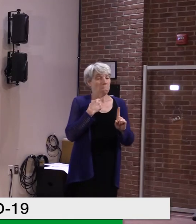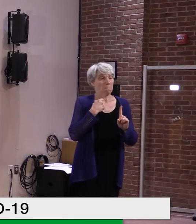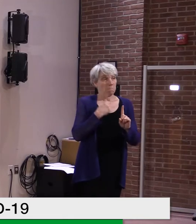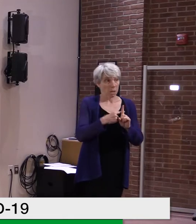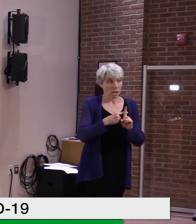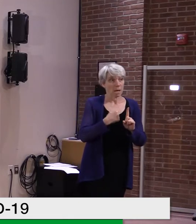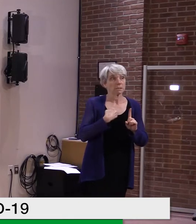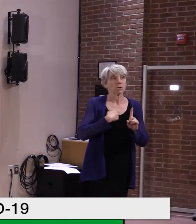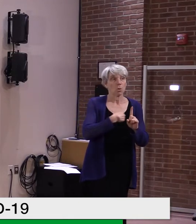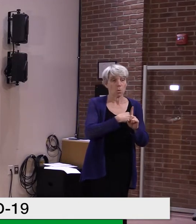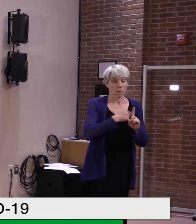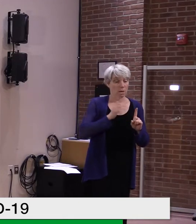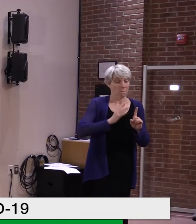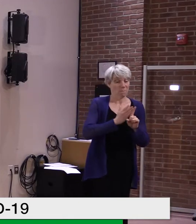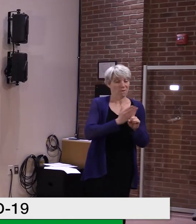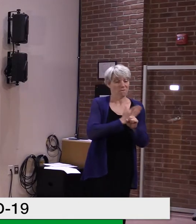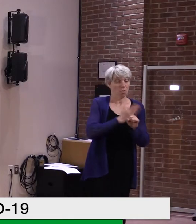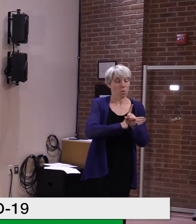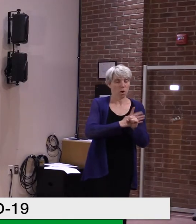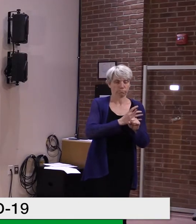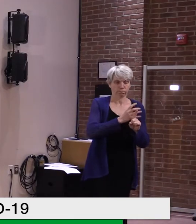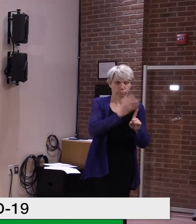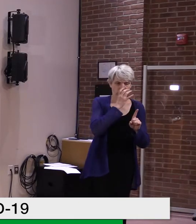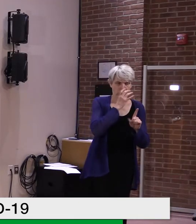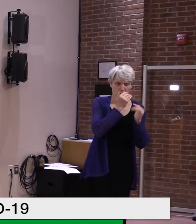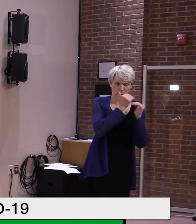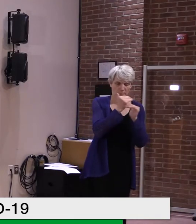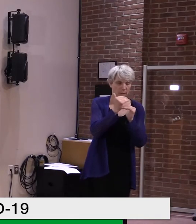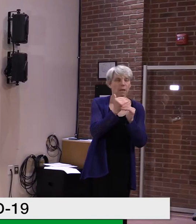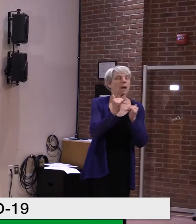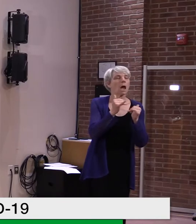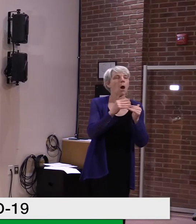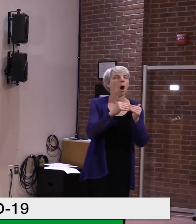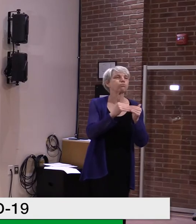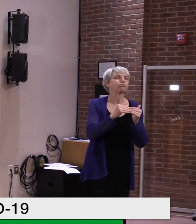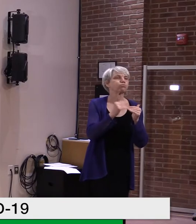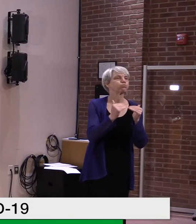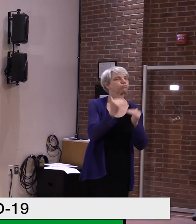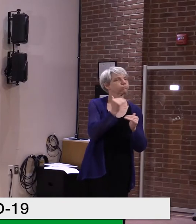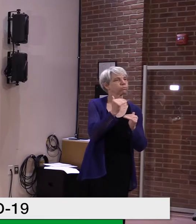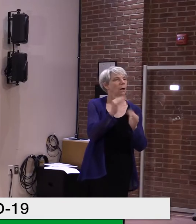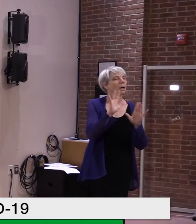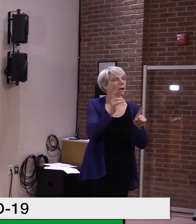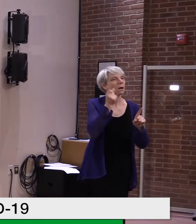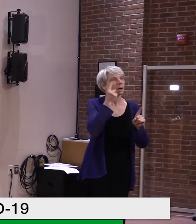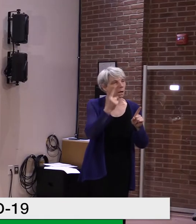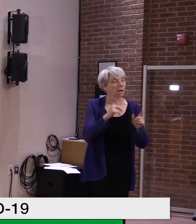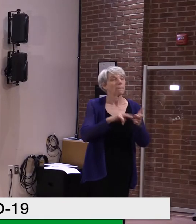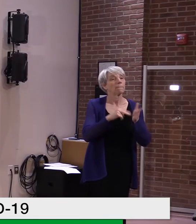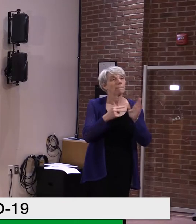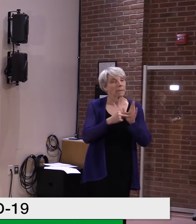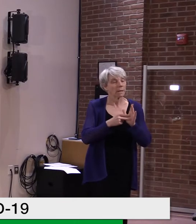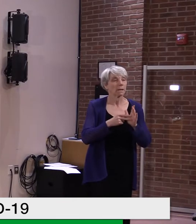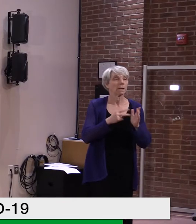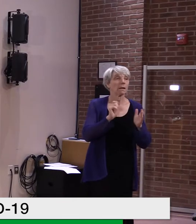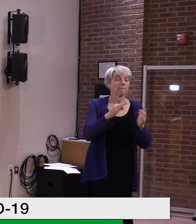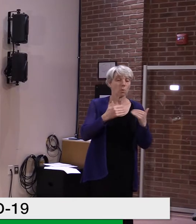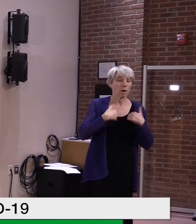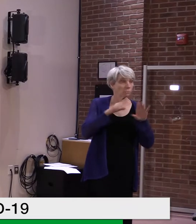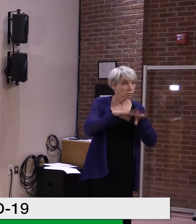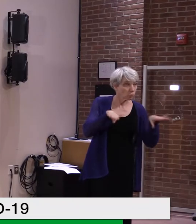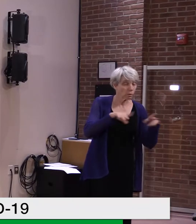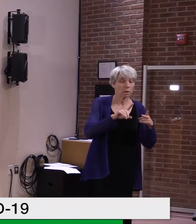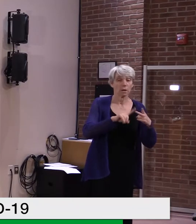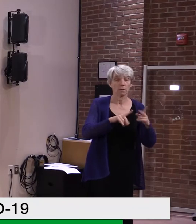different eligibility requirements that really focus on those that are housing households with children, people